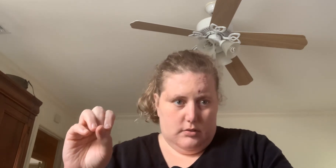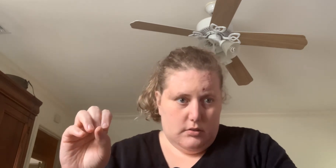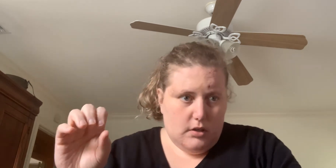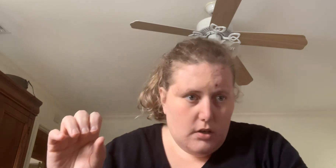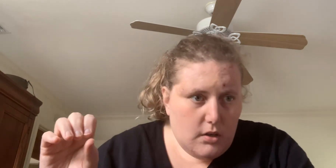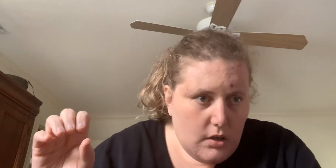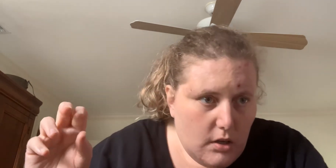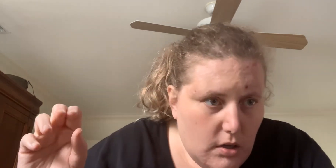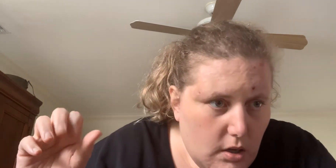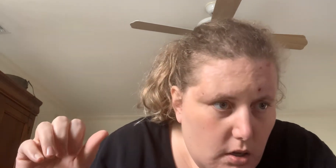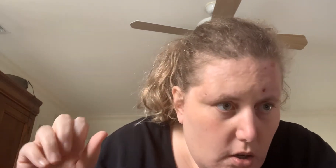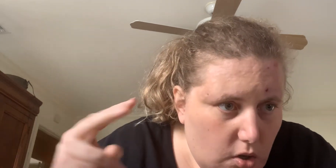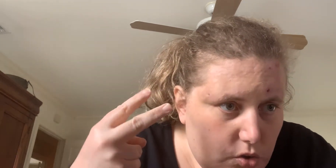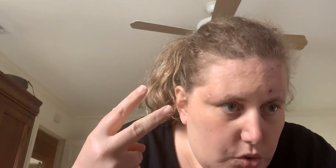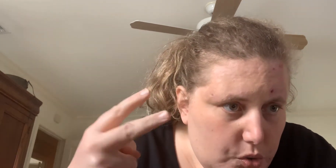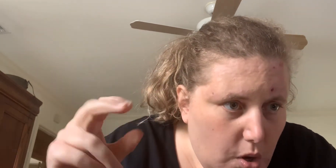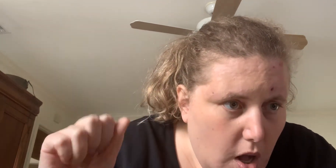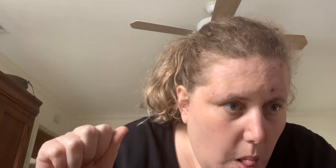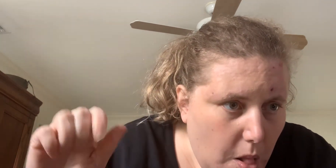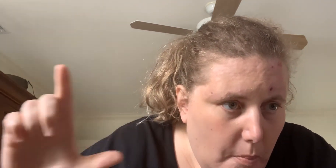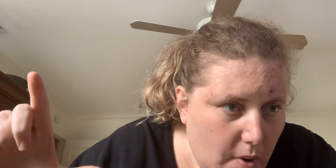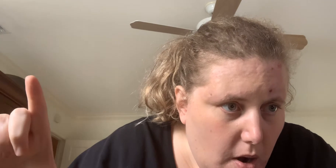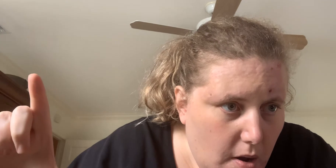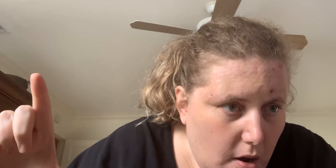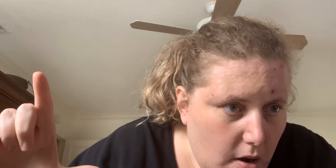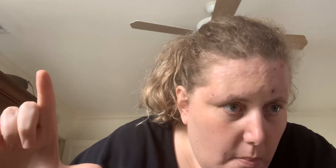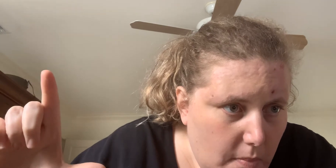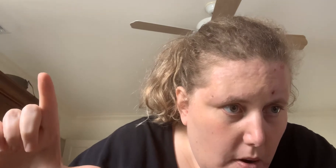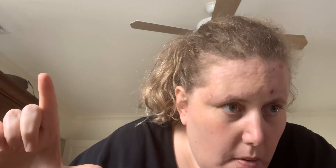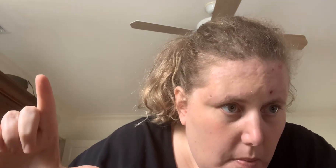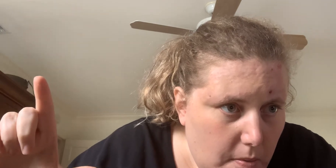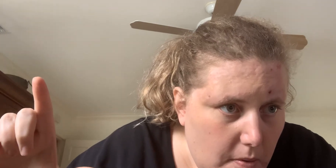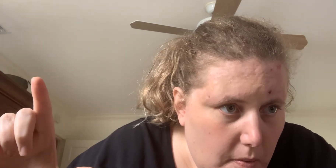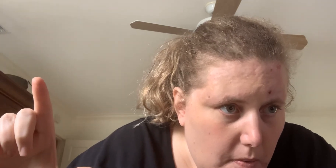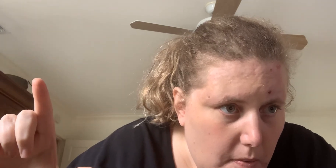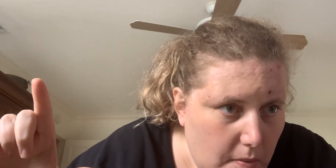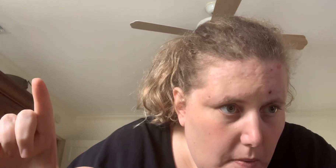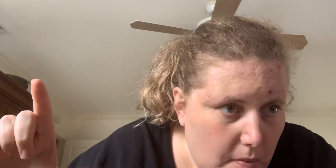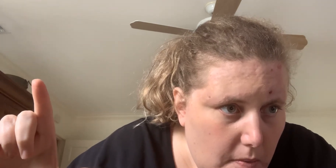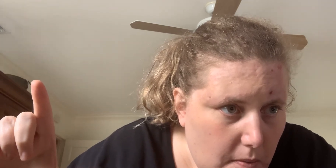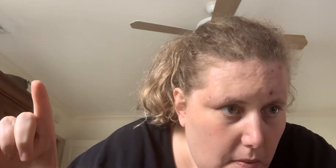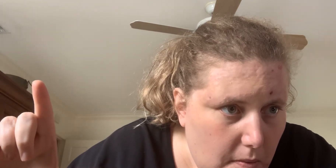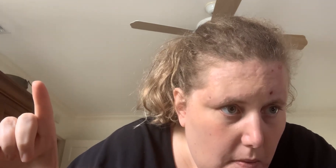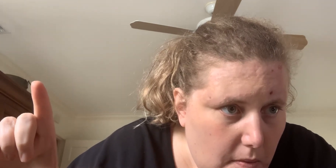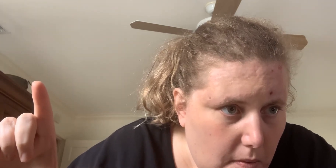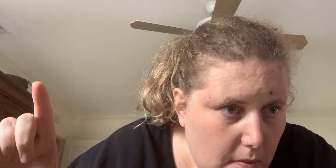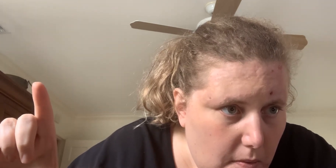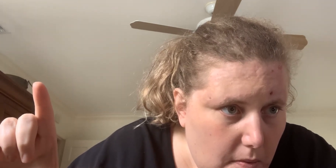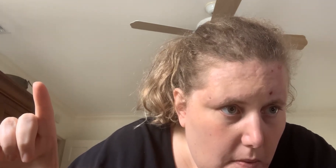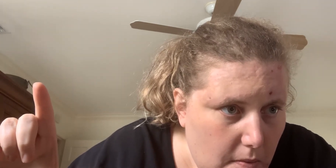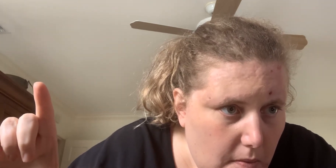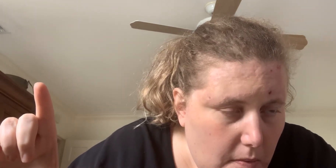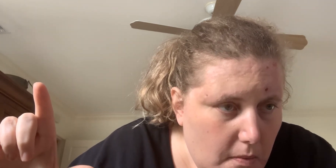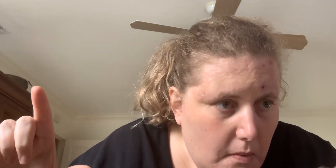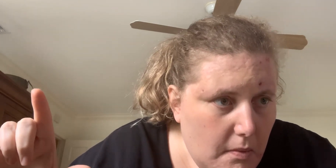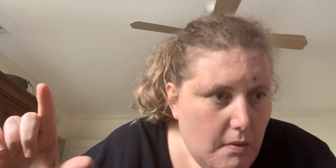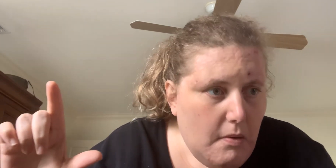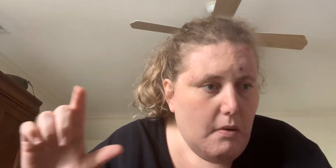You can also notice that there's a ratio between the oxygen and the aluminum oxide. So for every 3